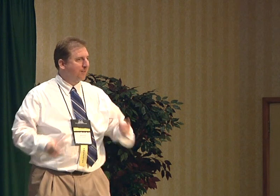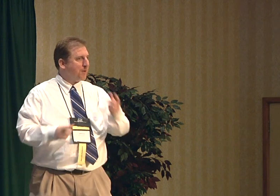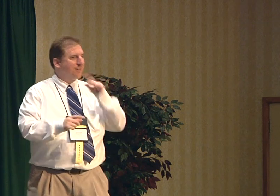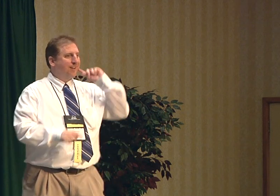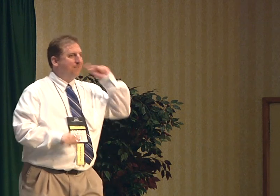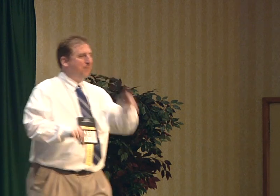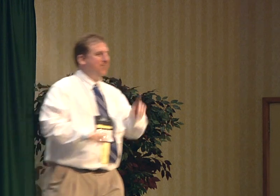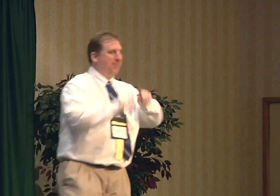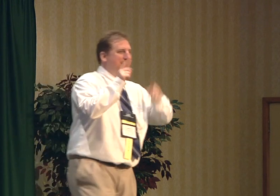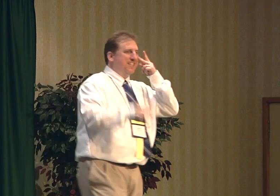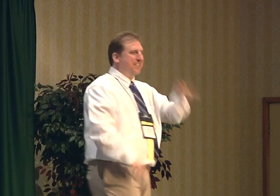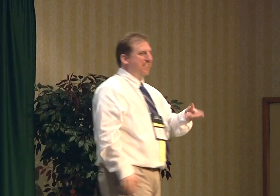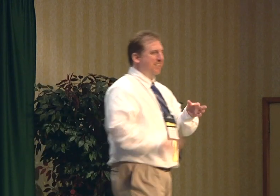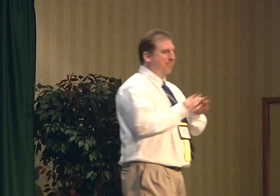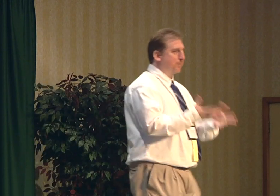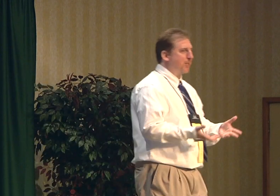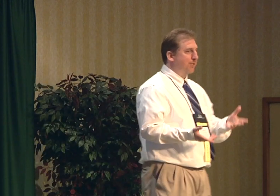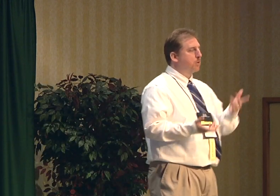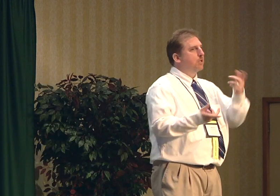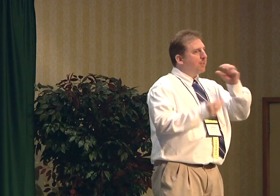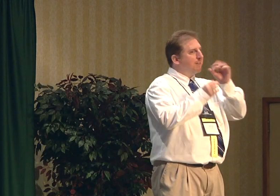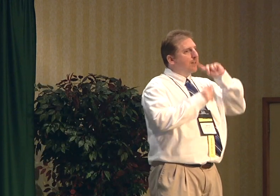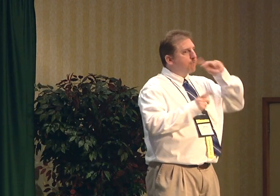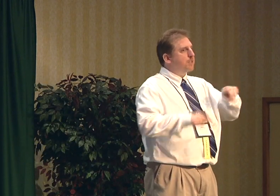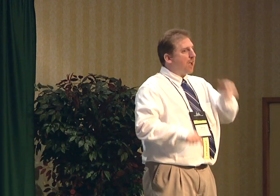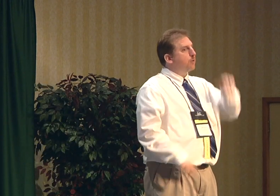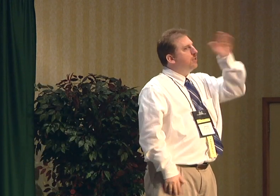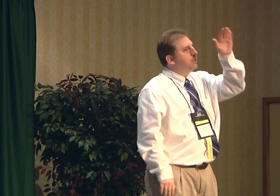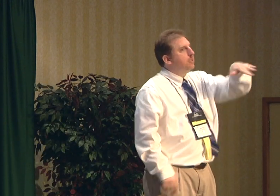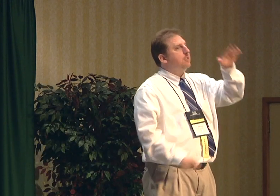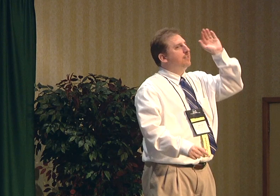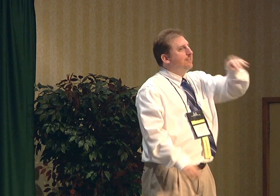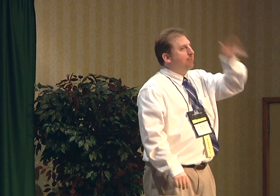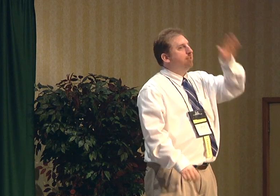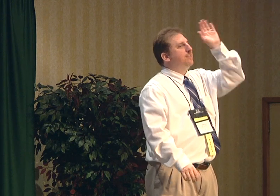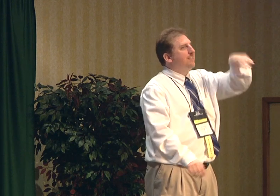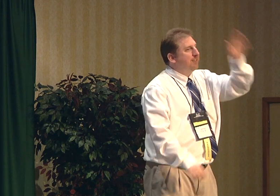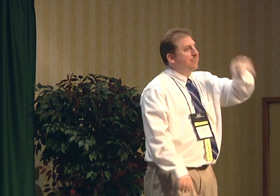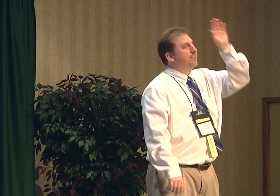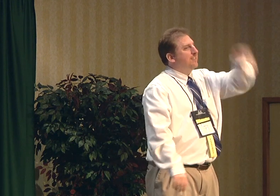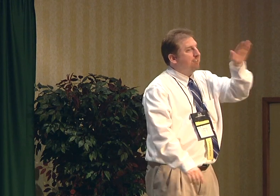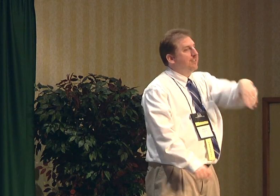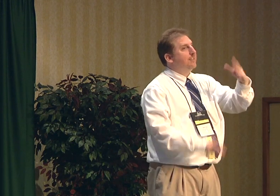of the interpreter. So the deaf person couldn't see the interpreter. The deaf person had to keep saying, "Excuse